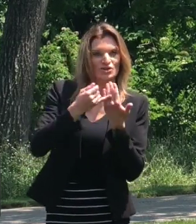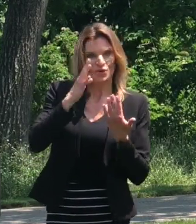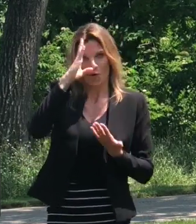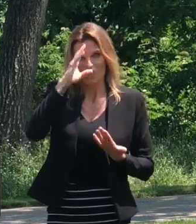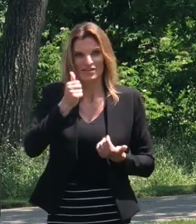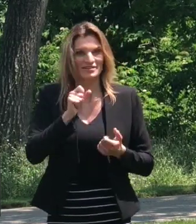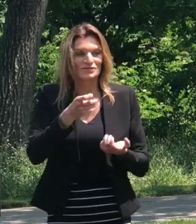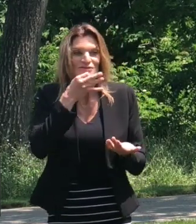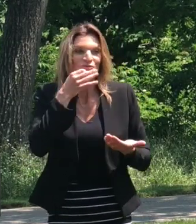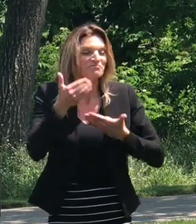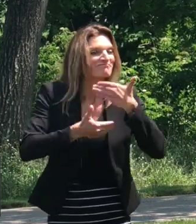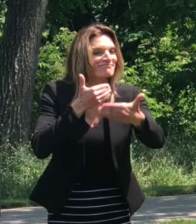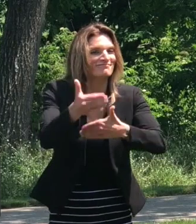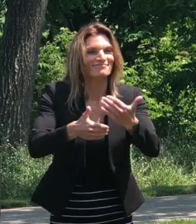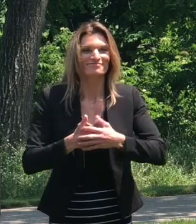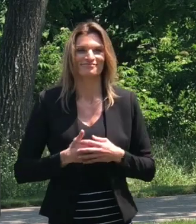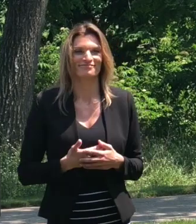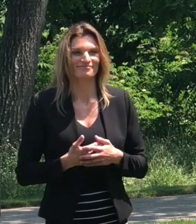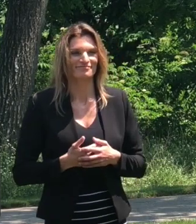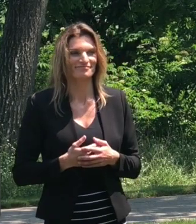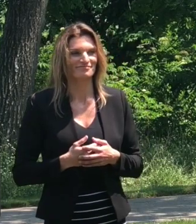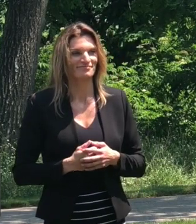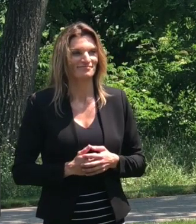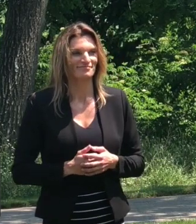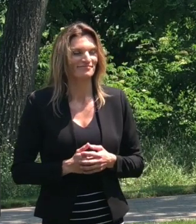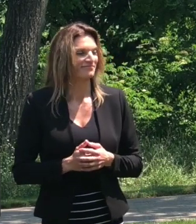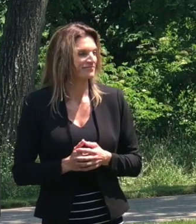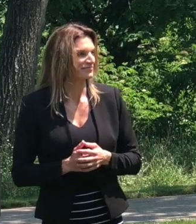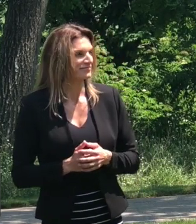be able to complete with these dollars.